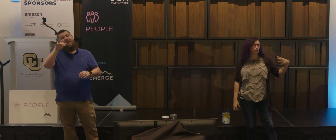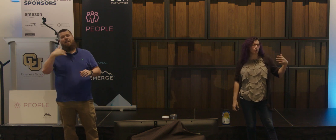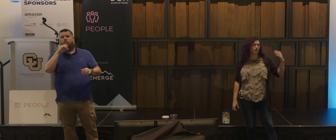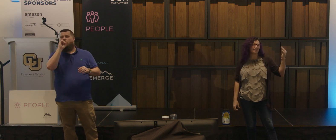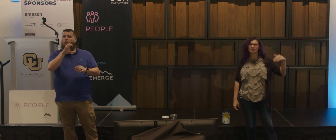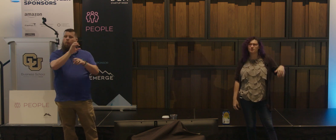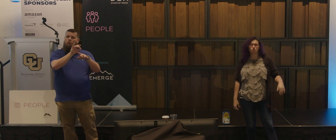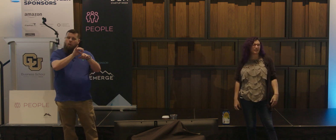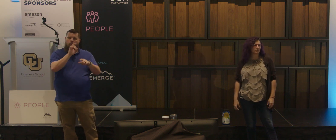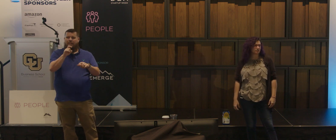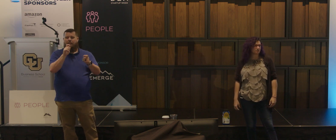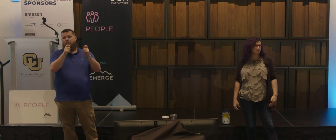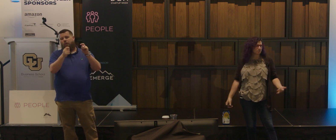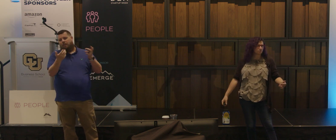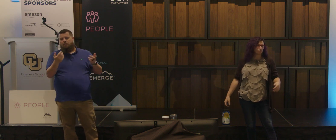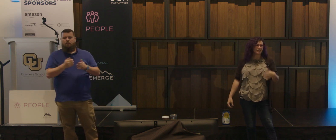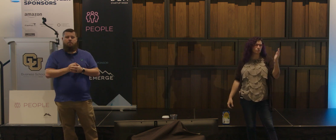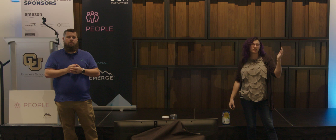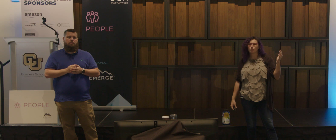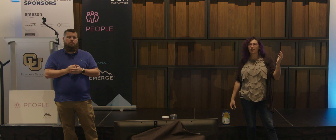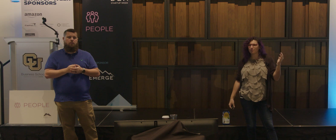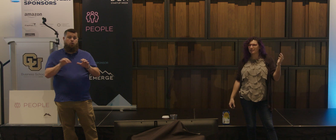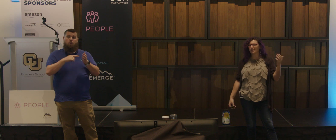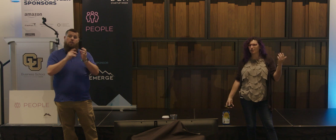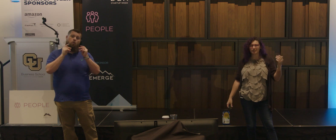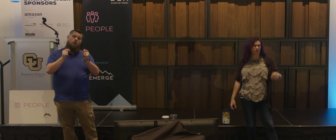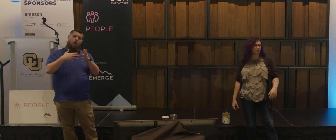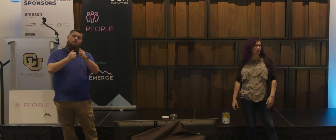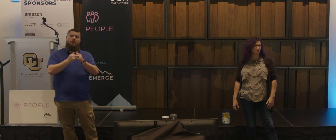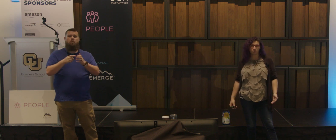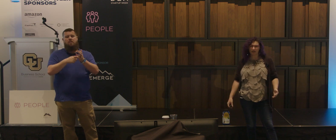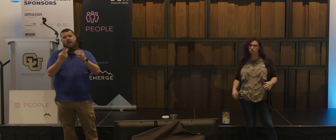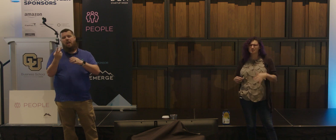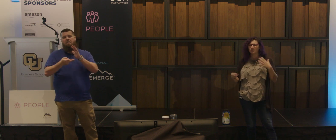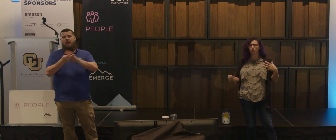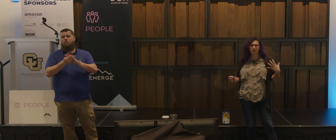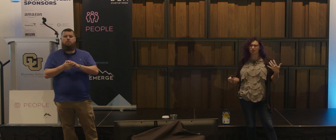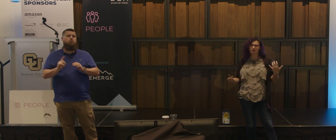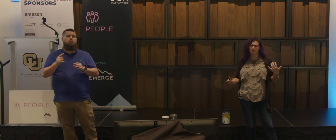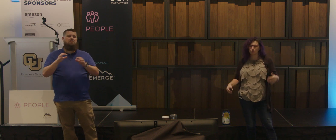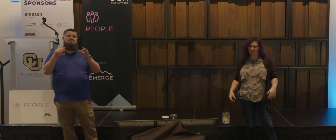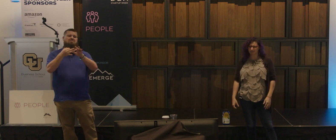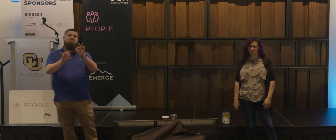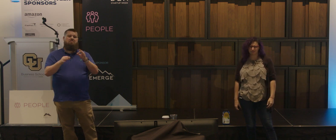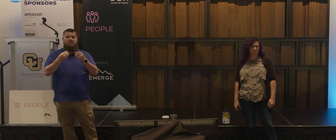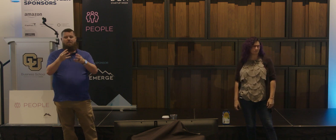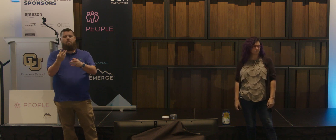old bit of code, it needs to be tweaked. We need to do this quick update thing, it'll take a couple hours, whatever. Just a little project, let them have